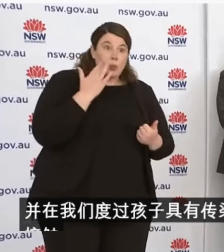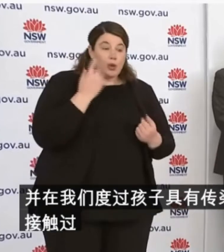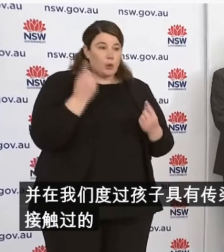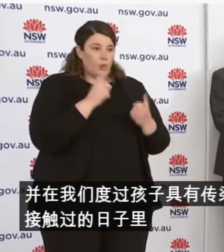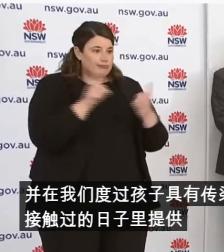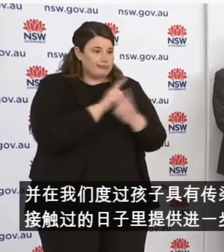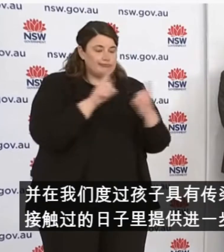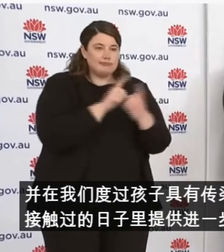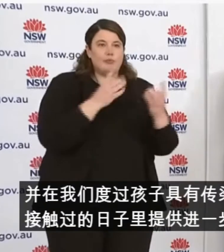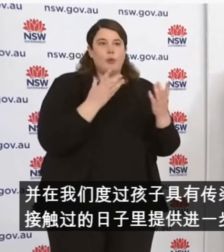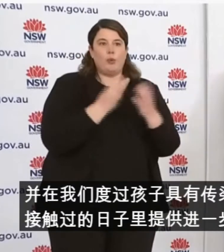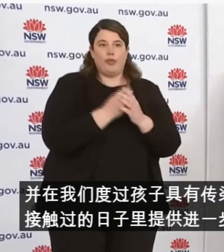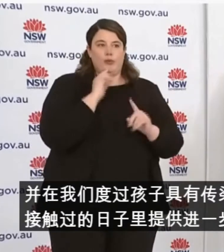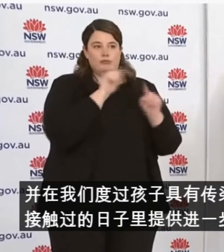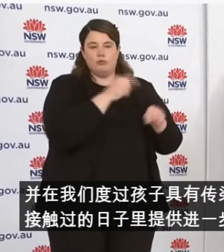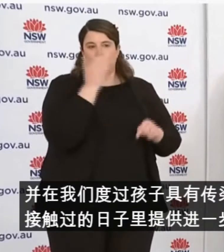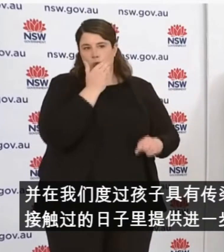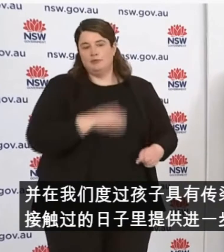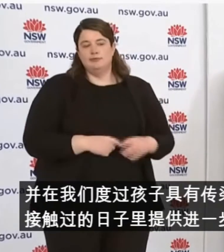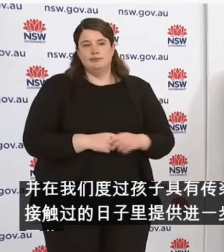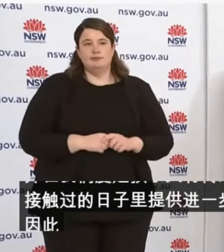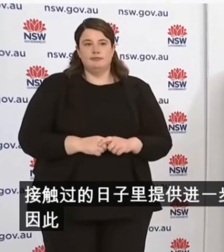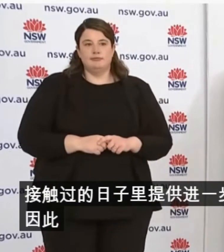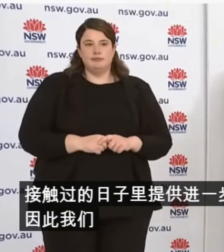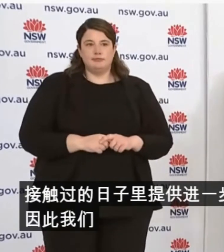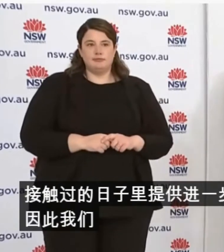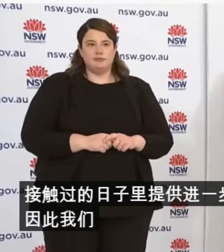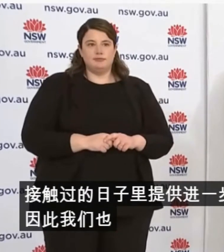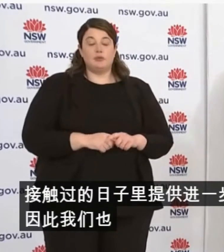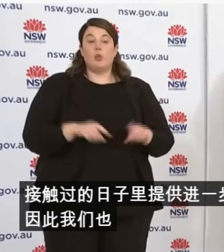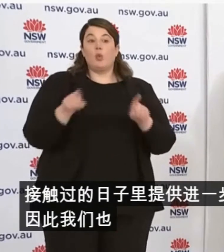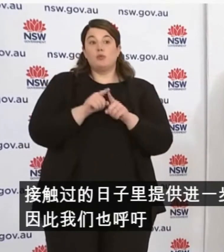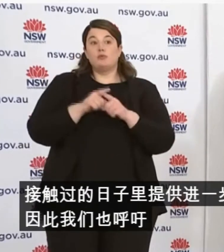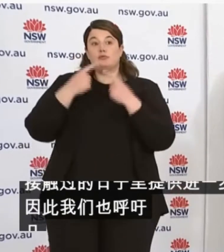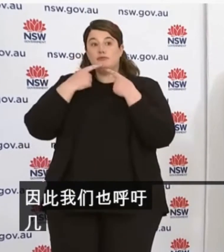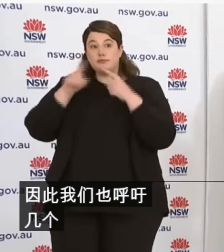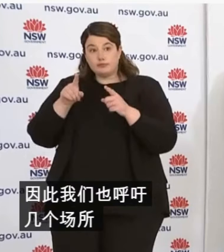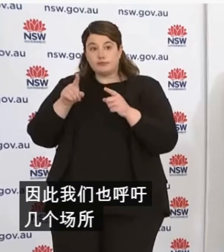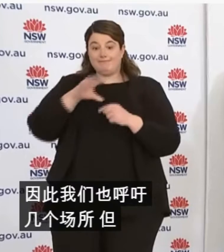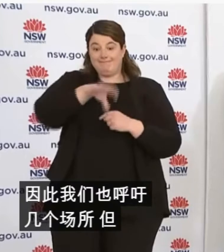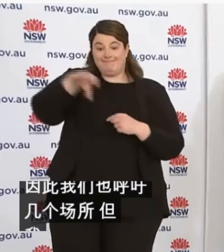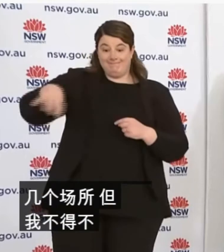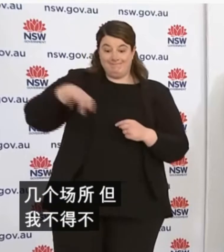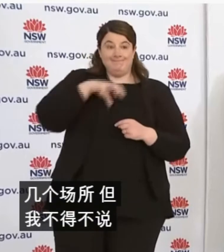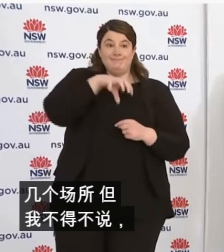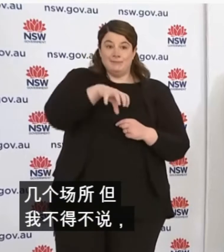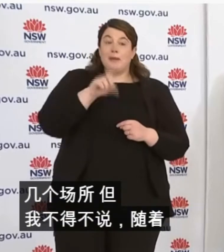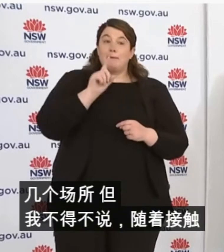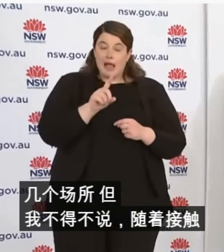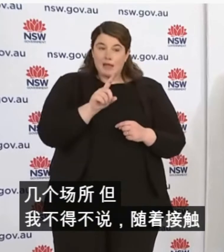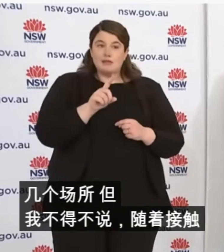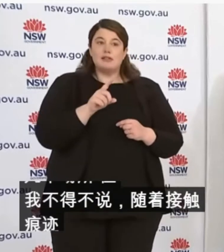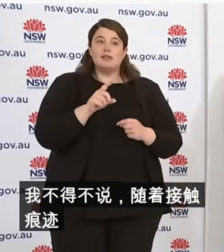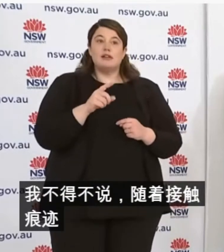had contact with during their time. So also we're calling out that a couple of venues, but I do have to say that